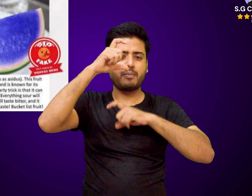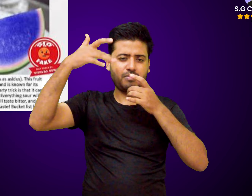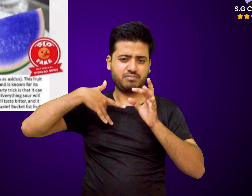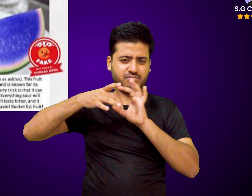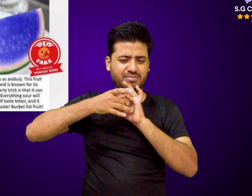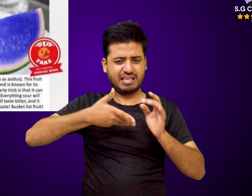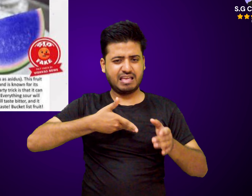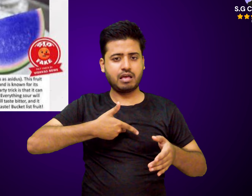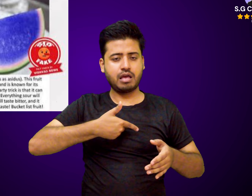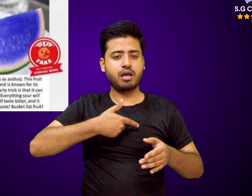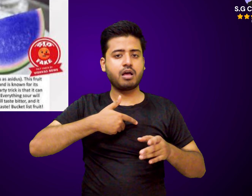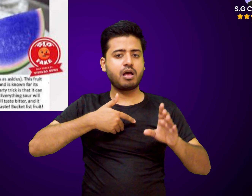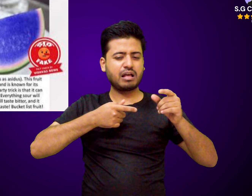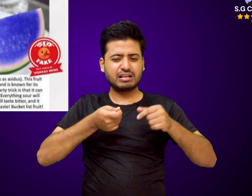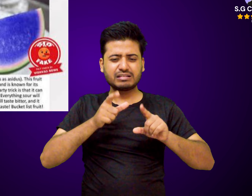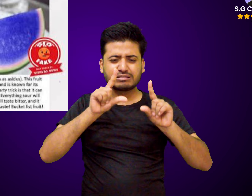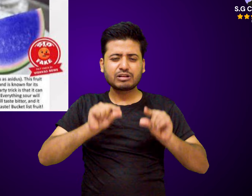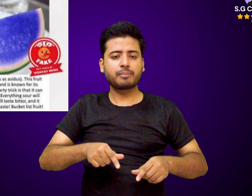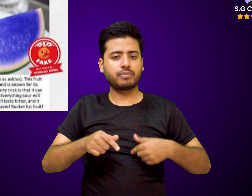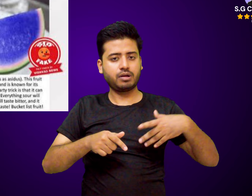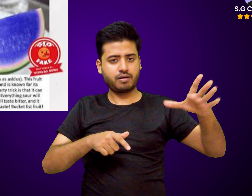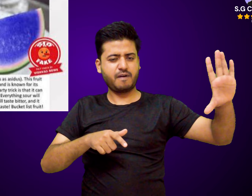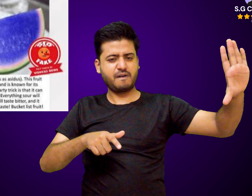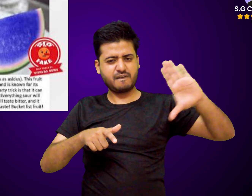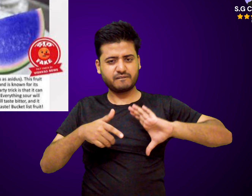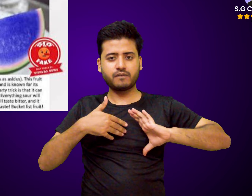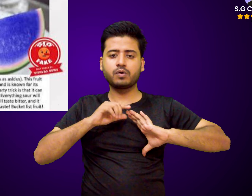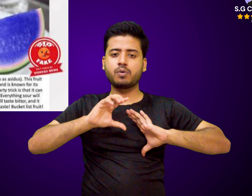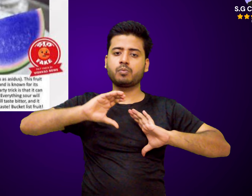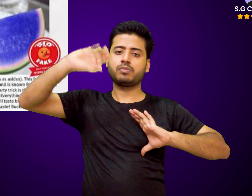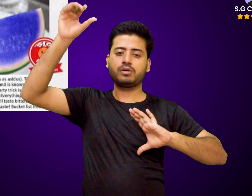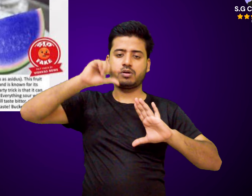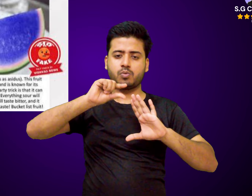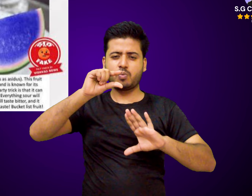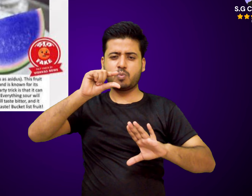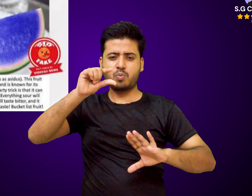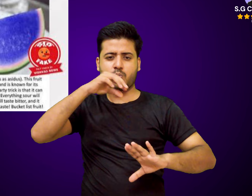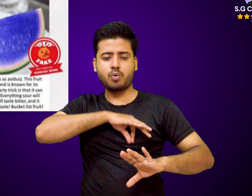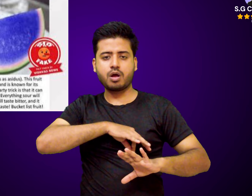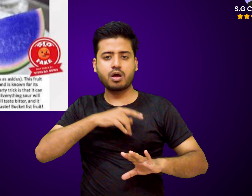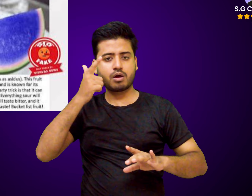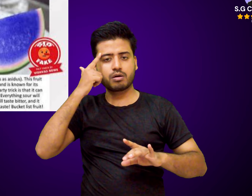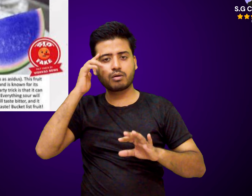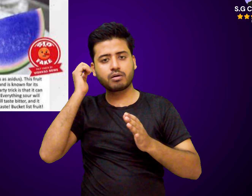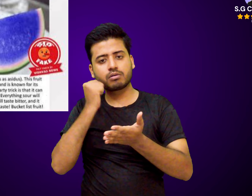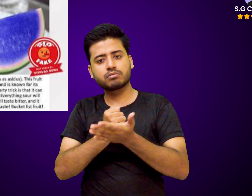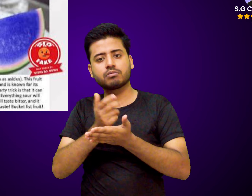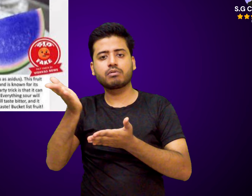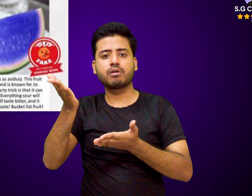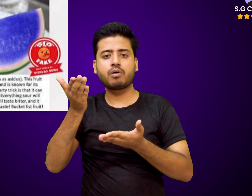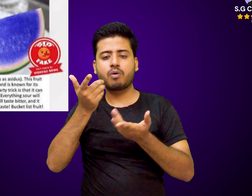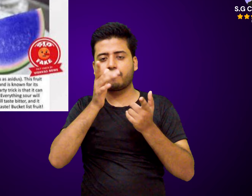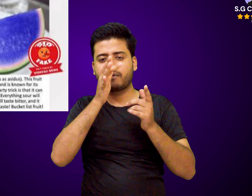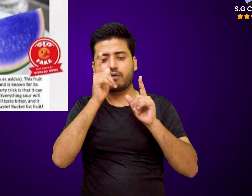house. Our neighbor Malti auntie, who was a nurse, and before settling with a job in Kolkata hospital, she visited many countries for